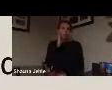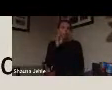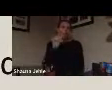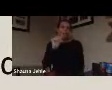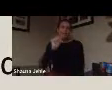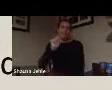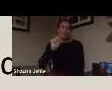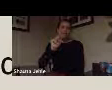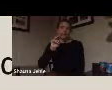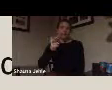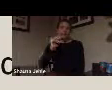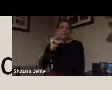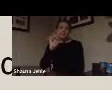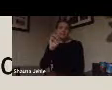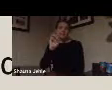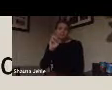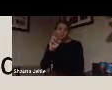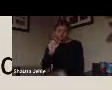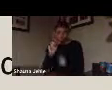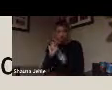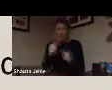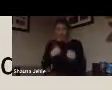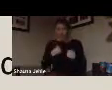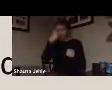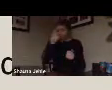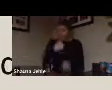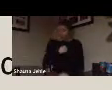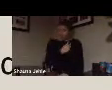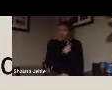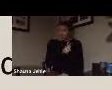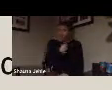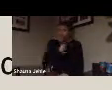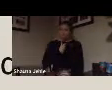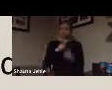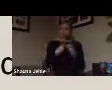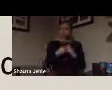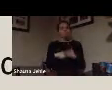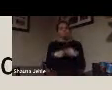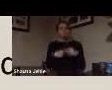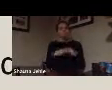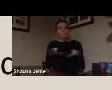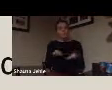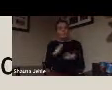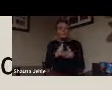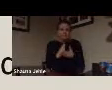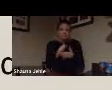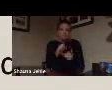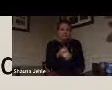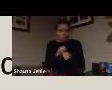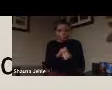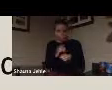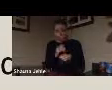initially thinking that I would want to be a consultant. So I began doing some work